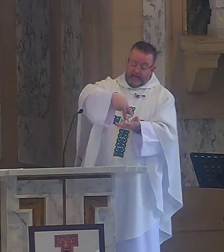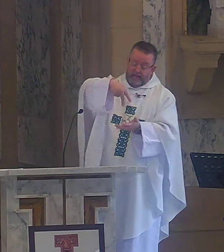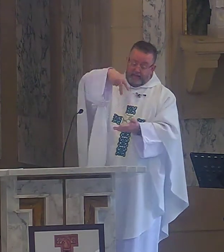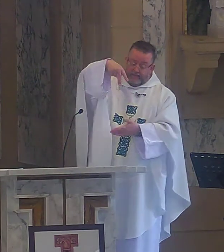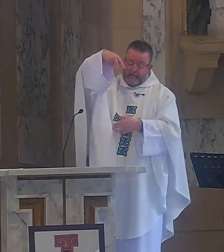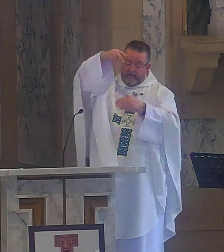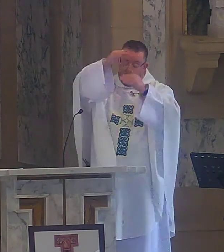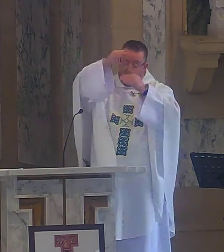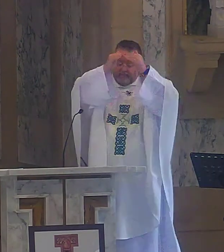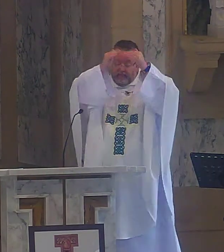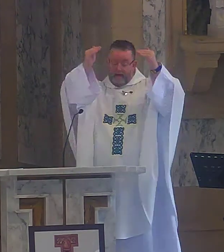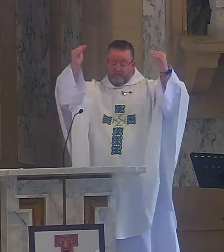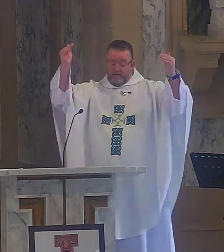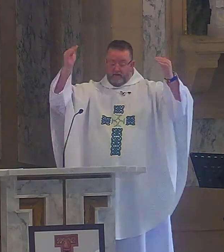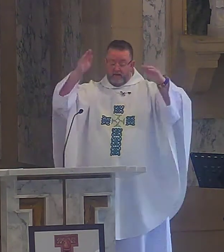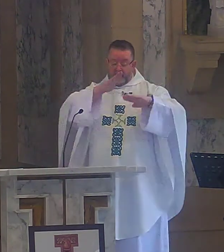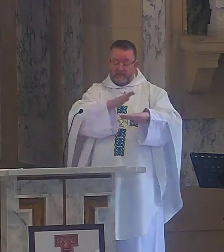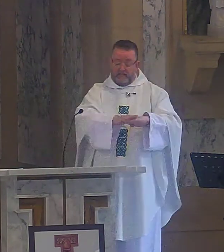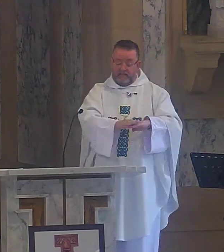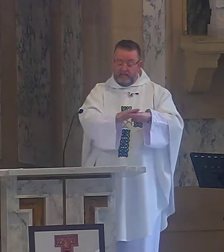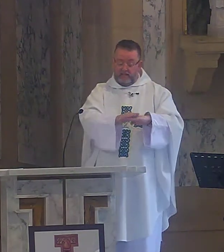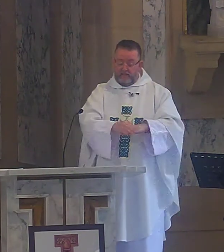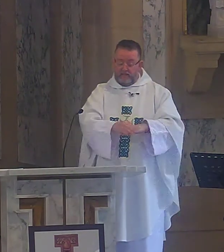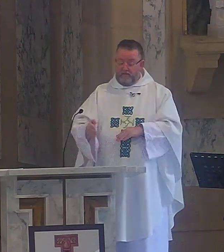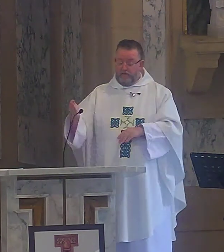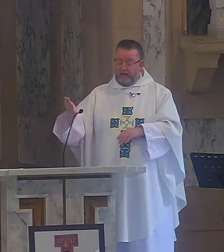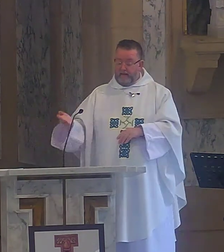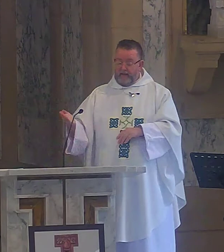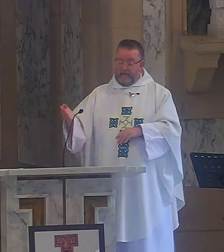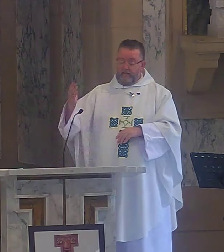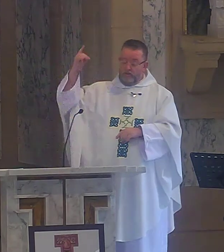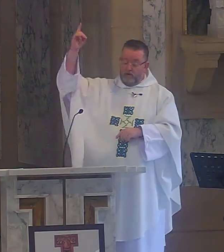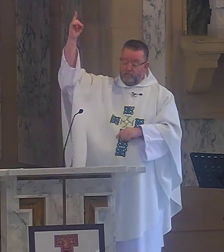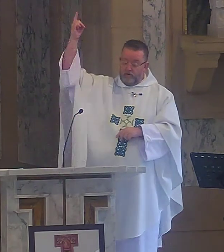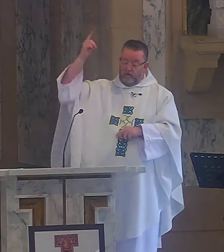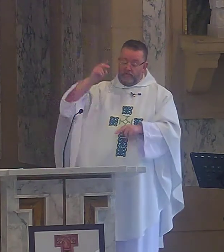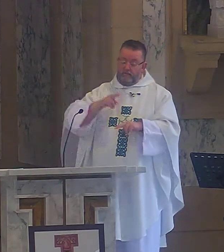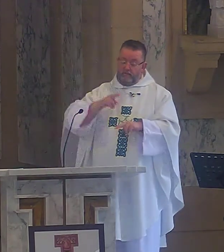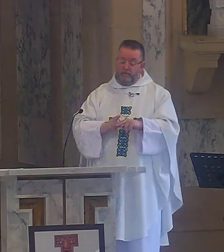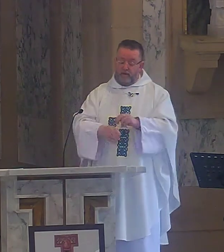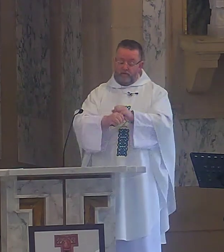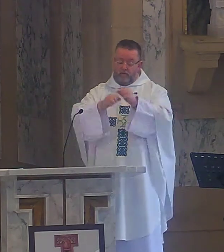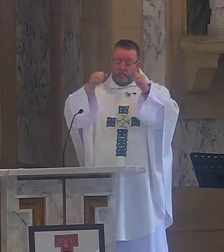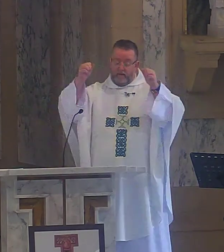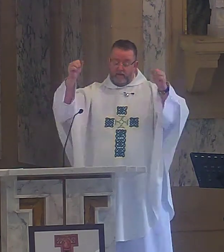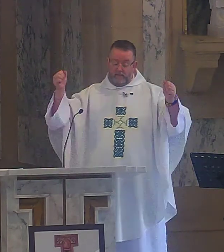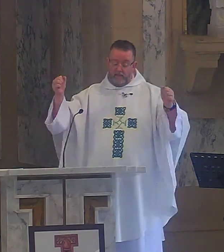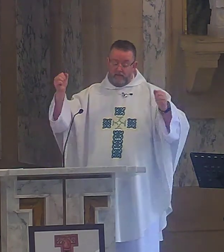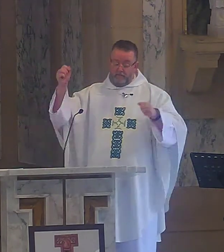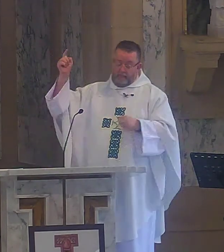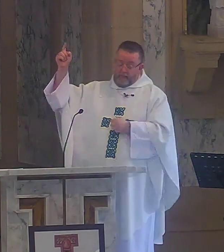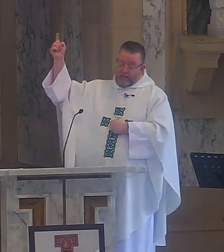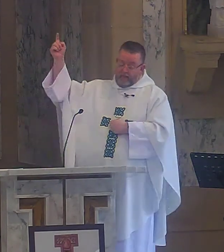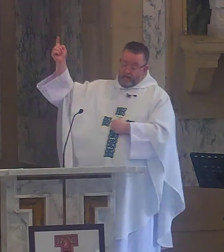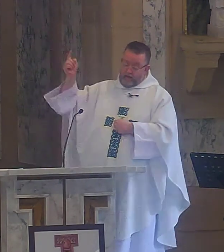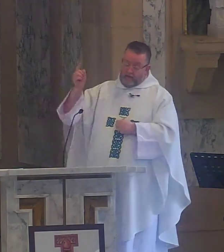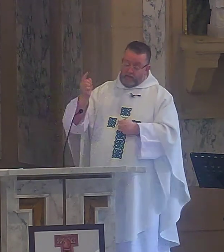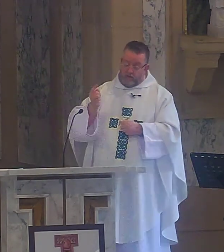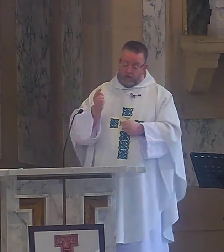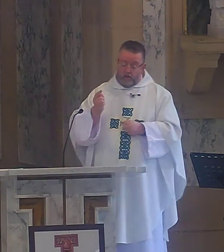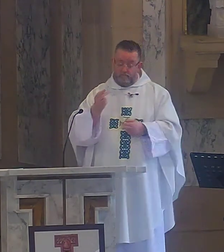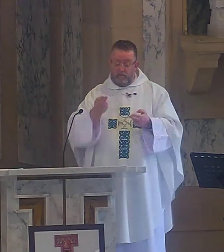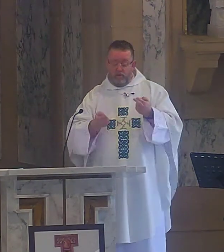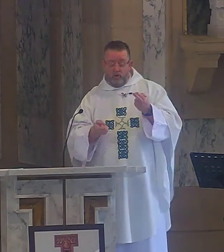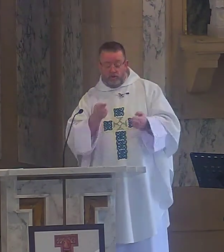He ascended into heaven, and is seated at the right hand of God the Father Almighty. He will